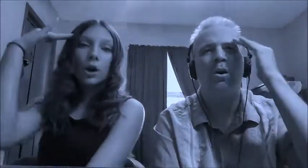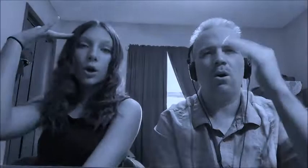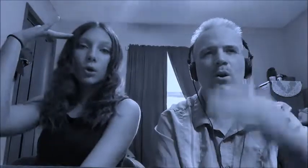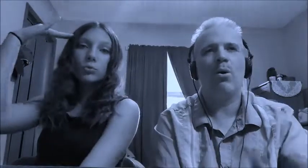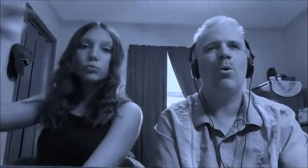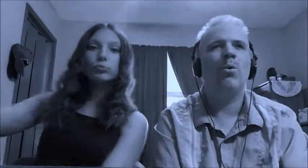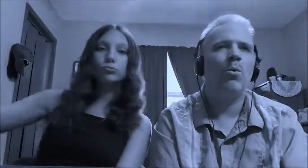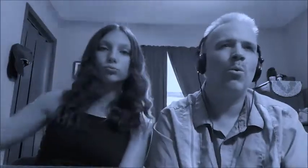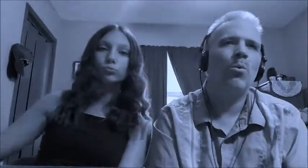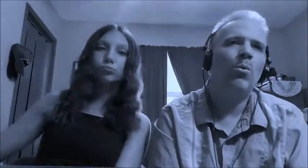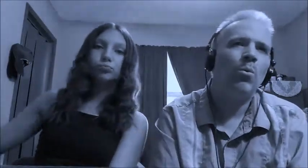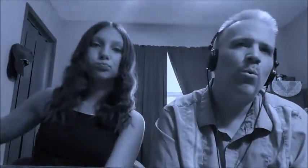know